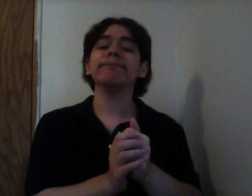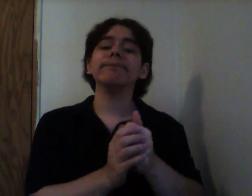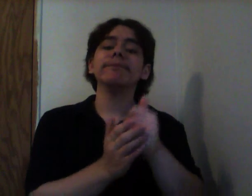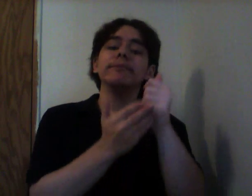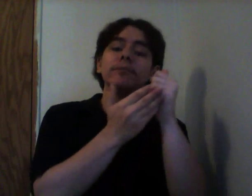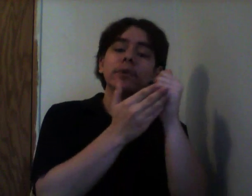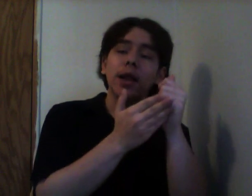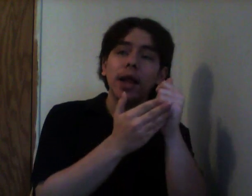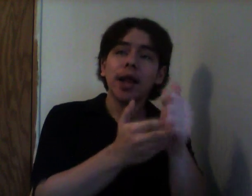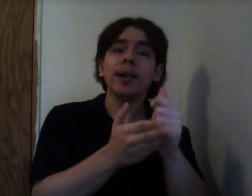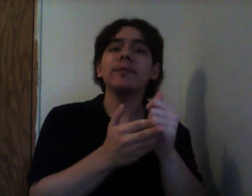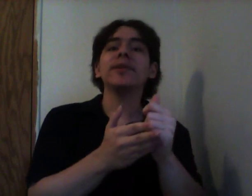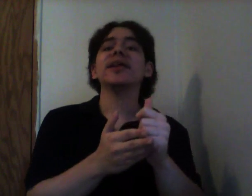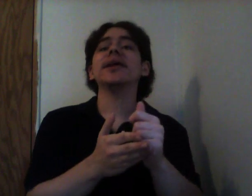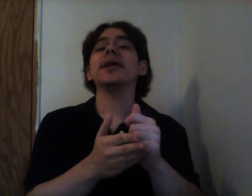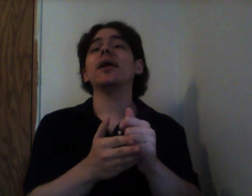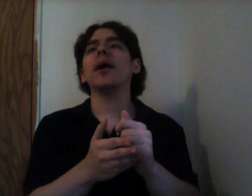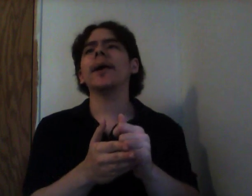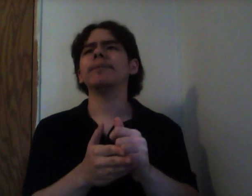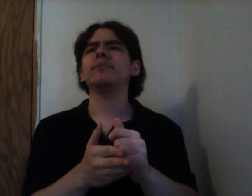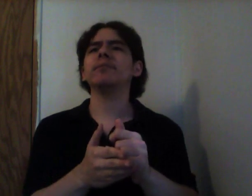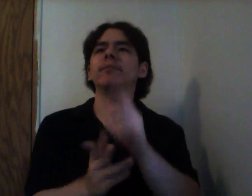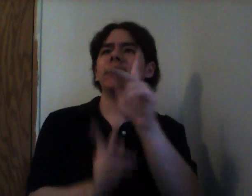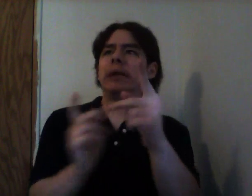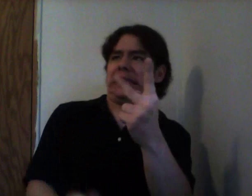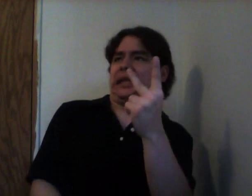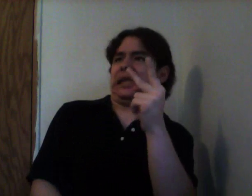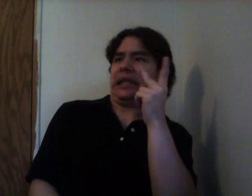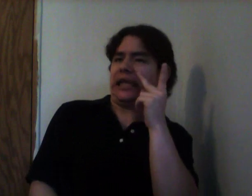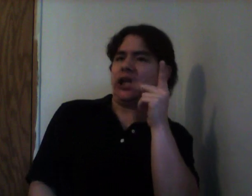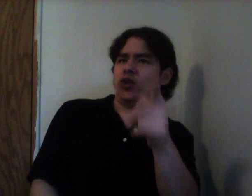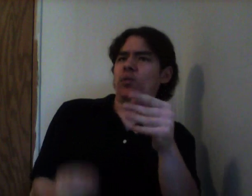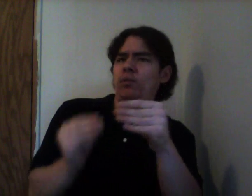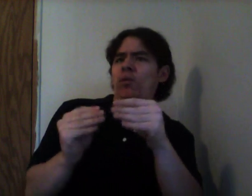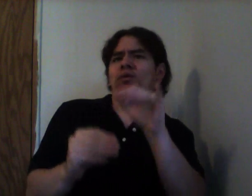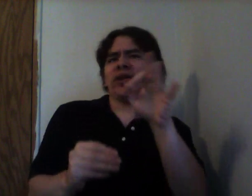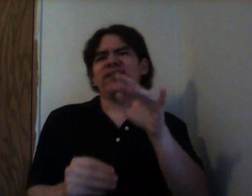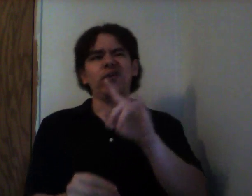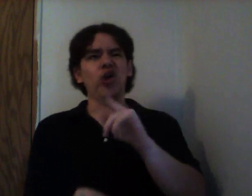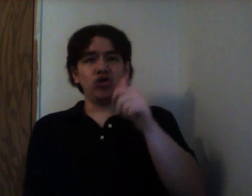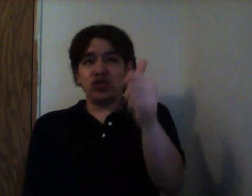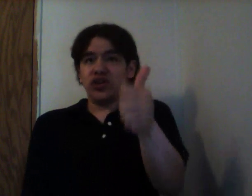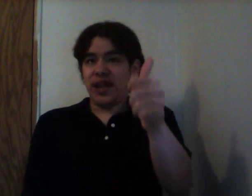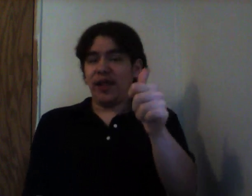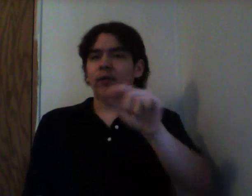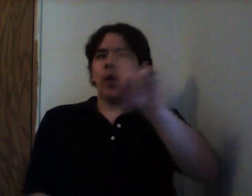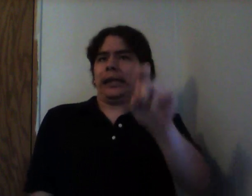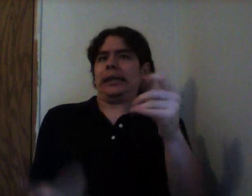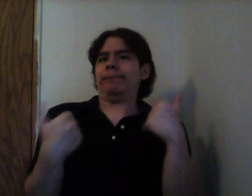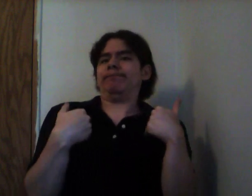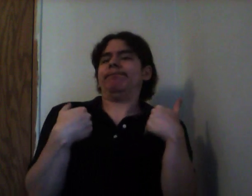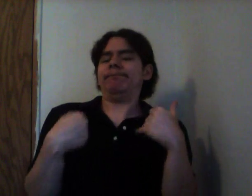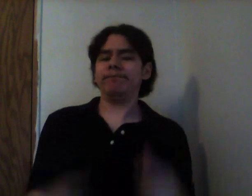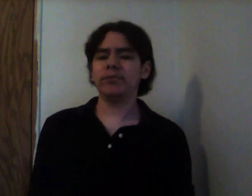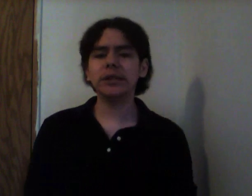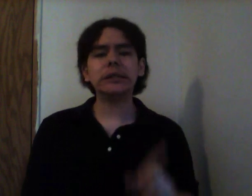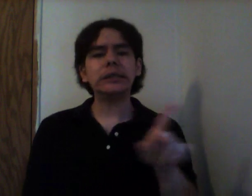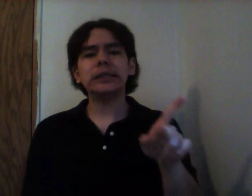you have a question to be asked. So you can see on my profile here that I have set myself up